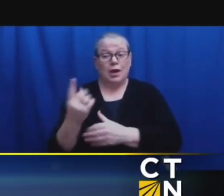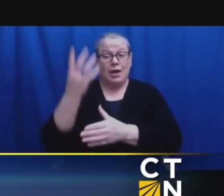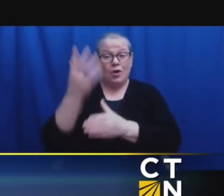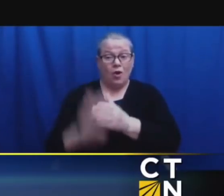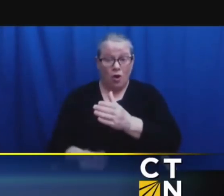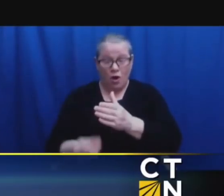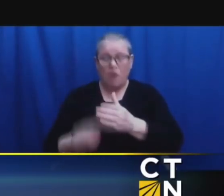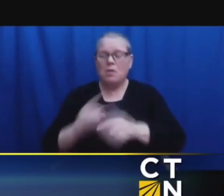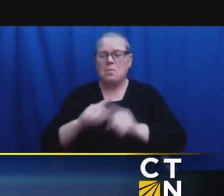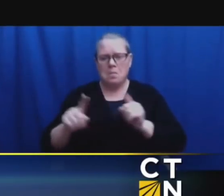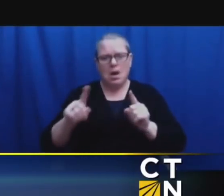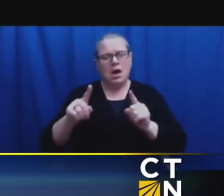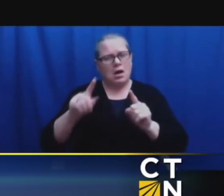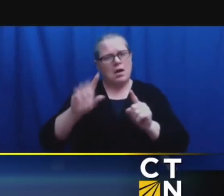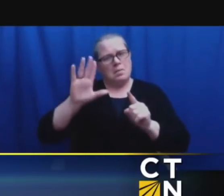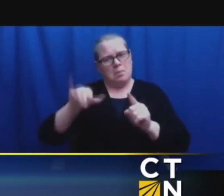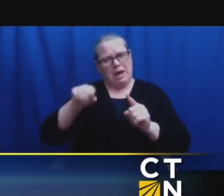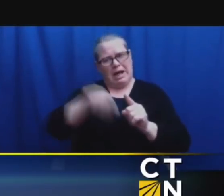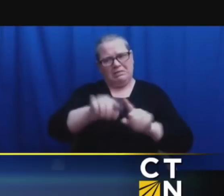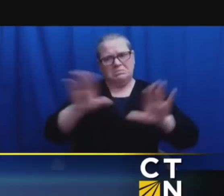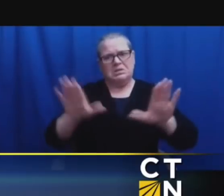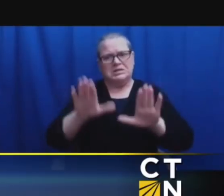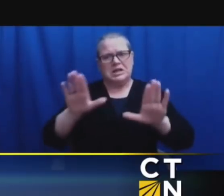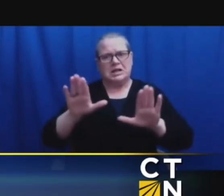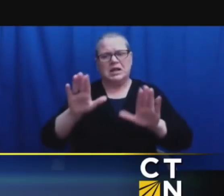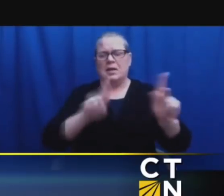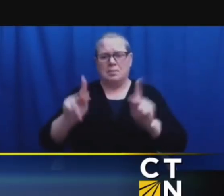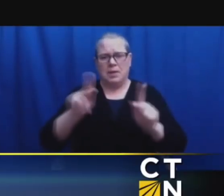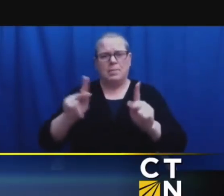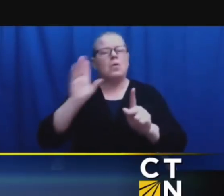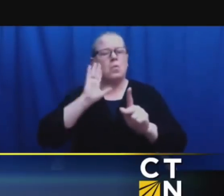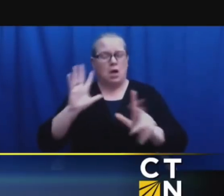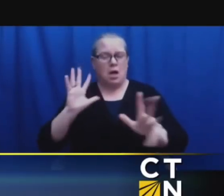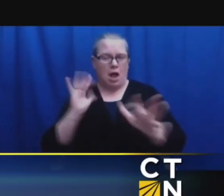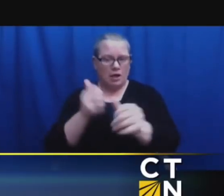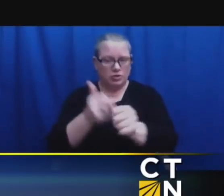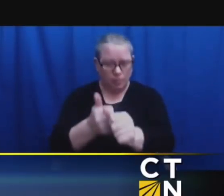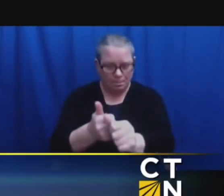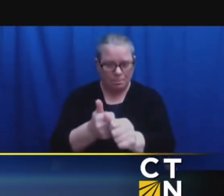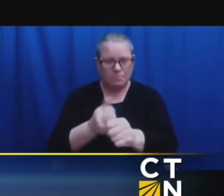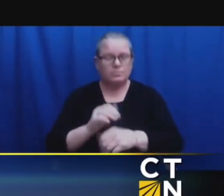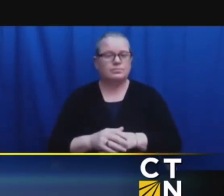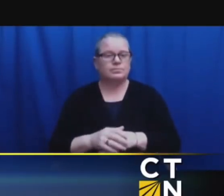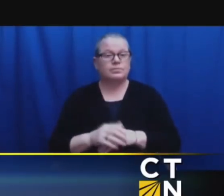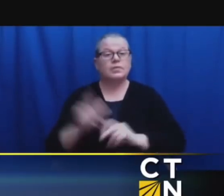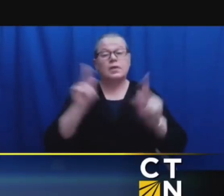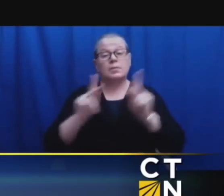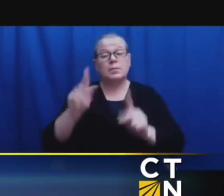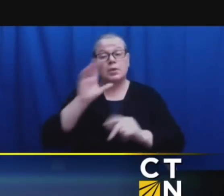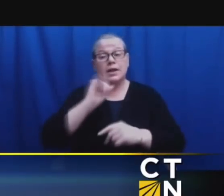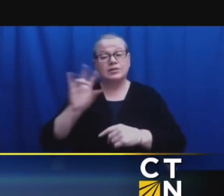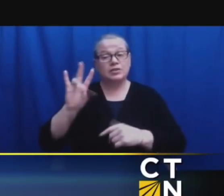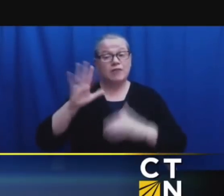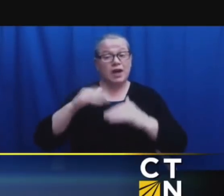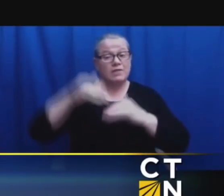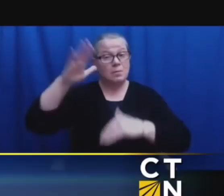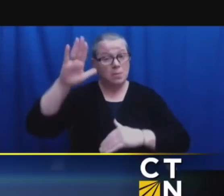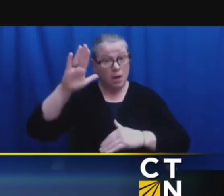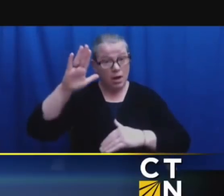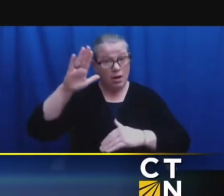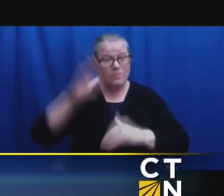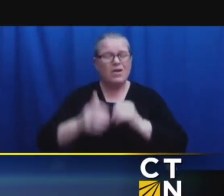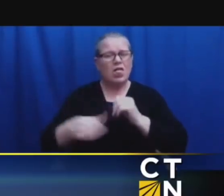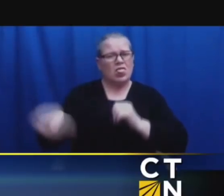Sunday. A really good news that 45% of the folks 75 and above, those that are most likely to